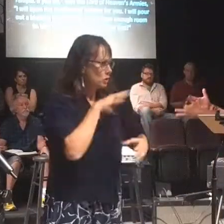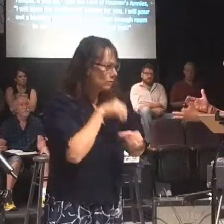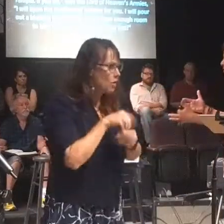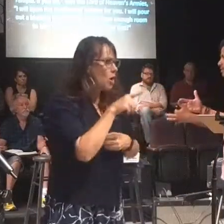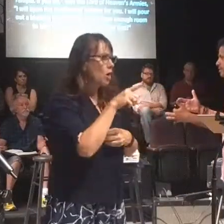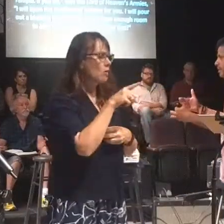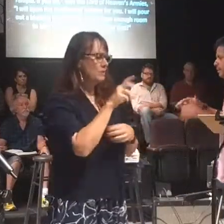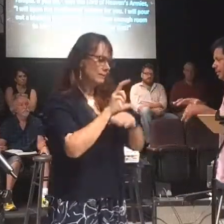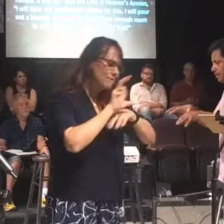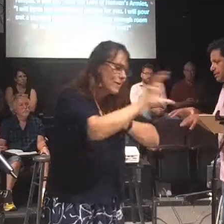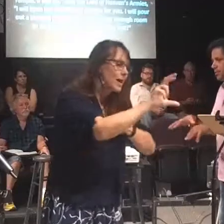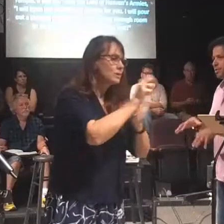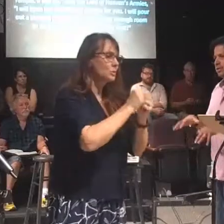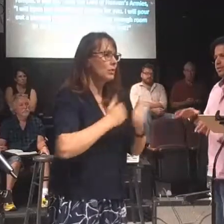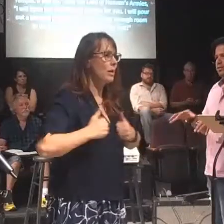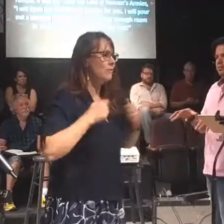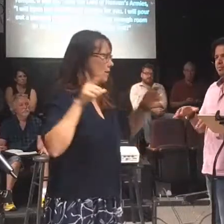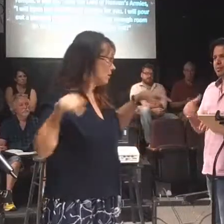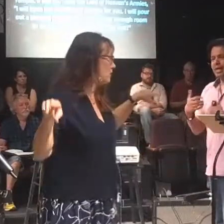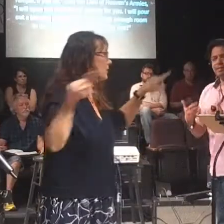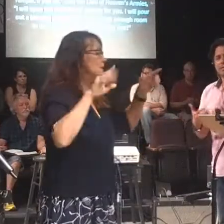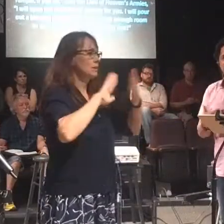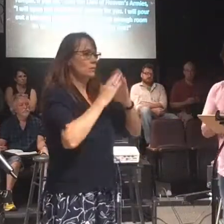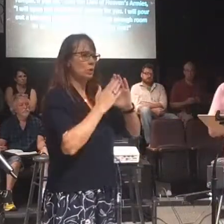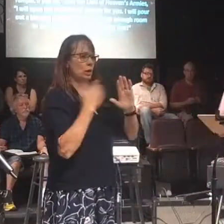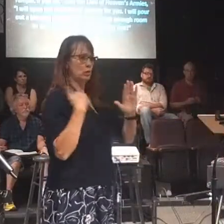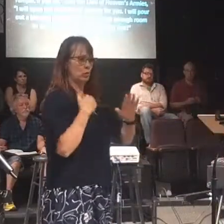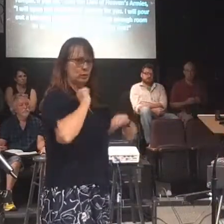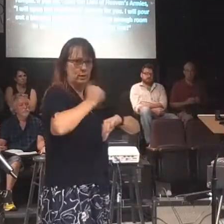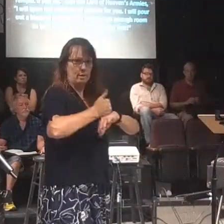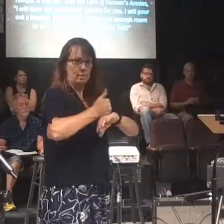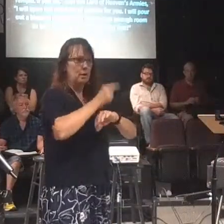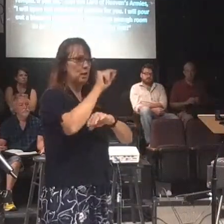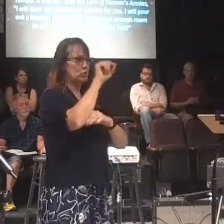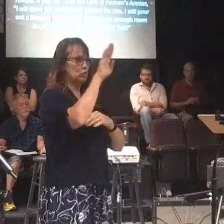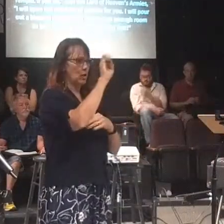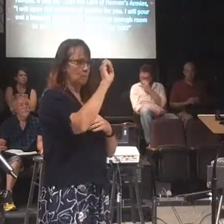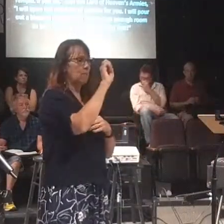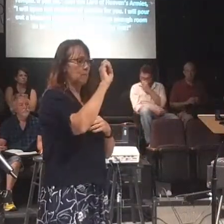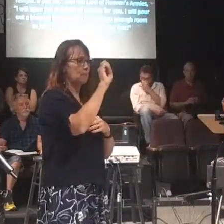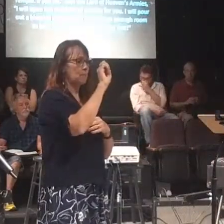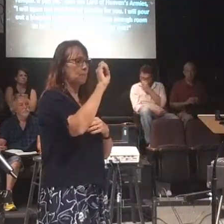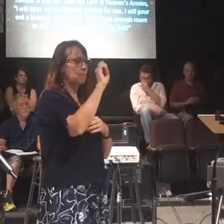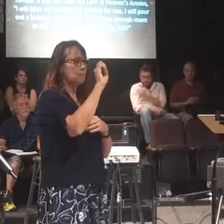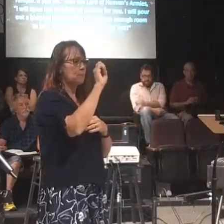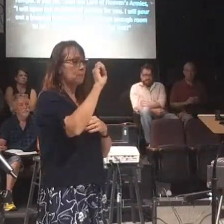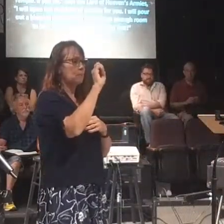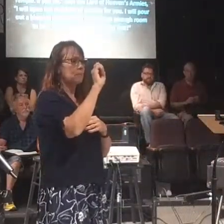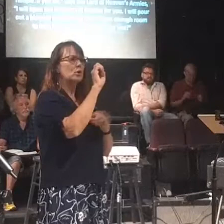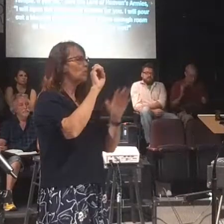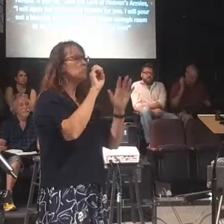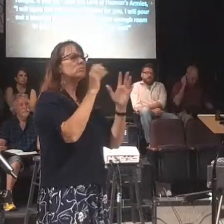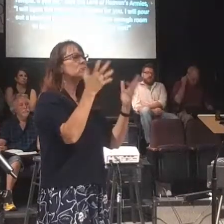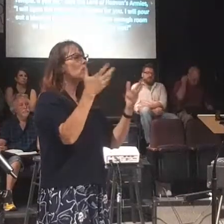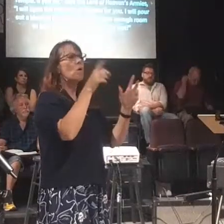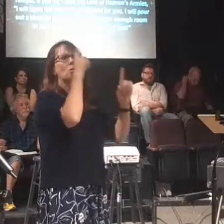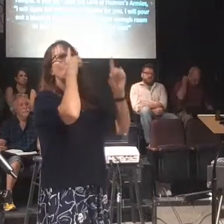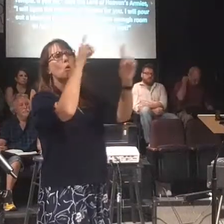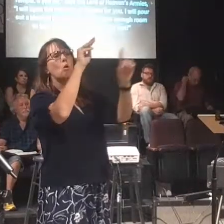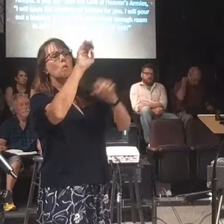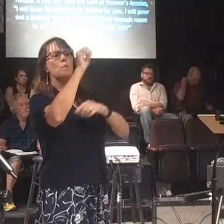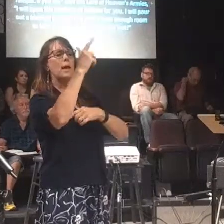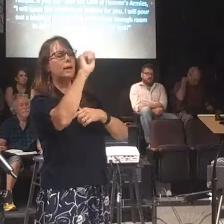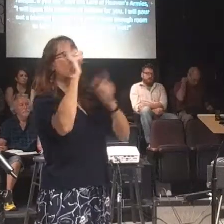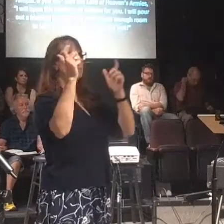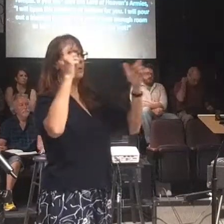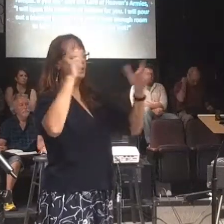know, invested in each other. And this community here we planted, not as a community that would become a mega church. We planted this, started